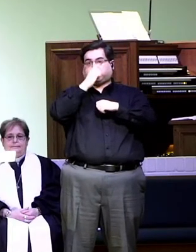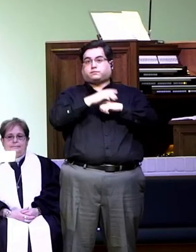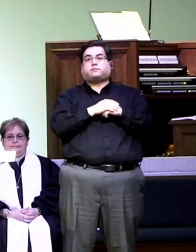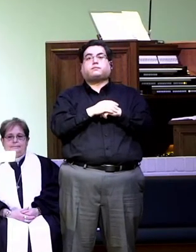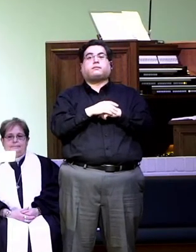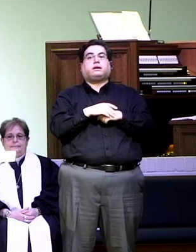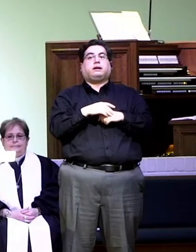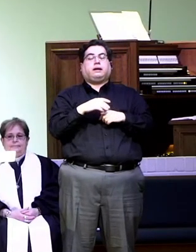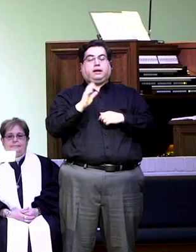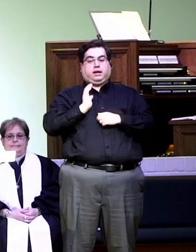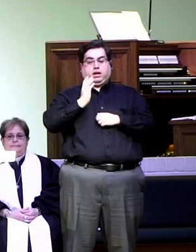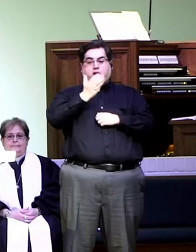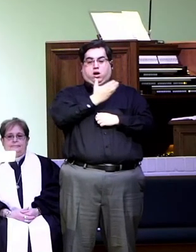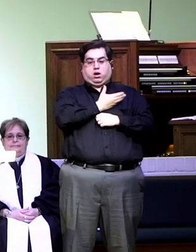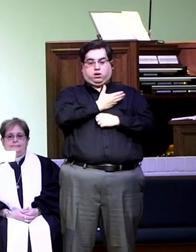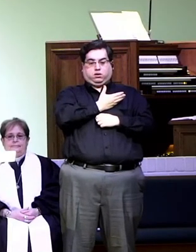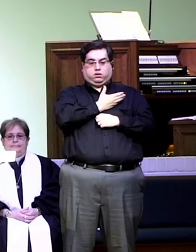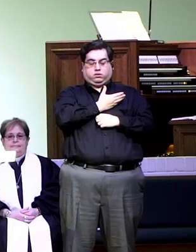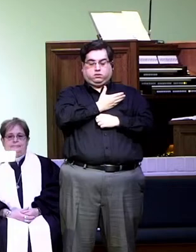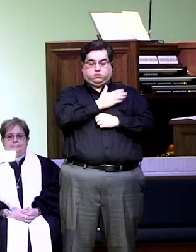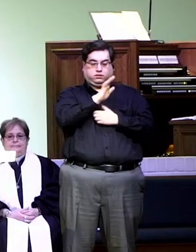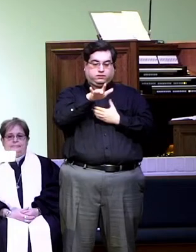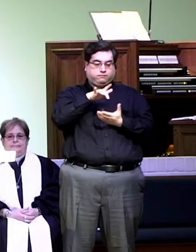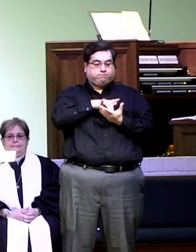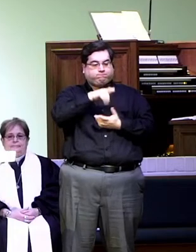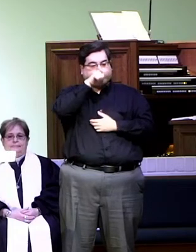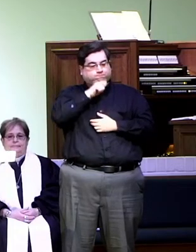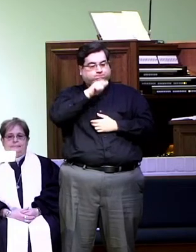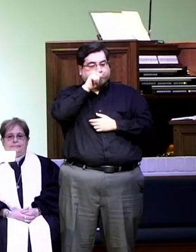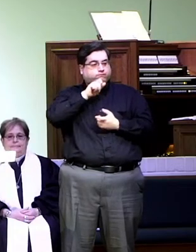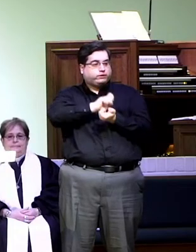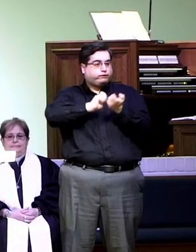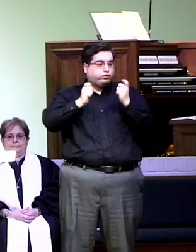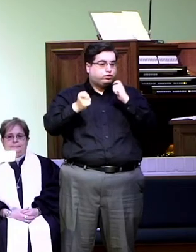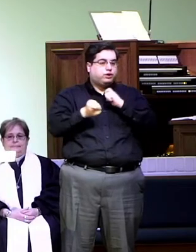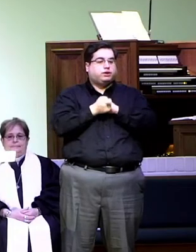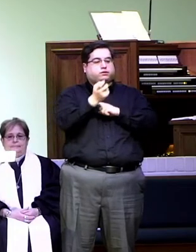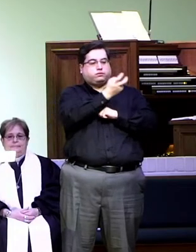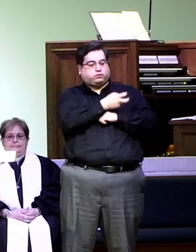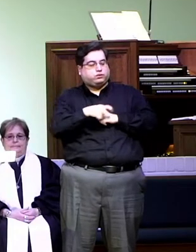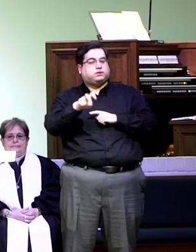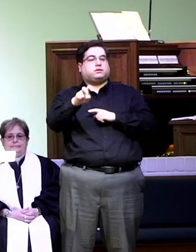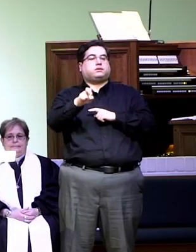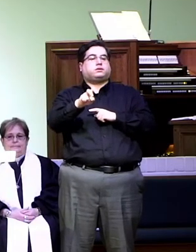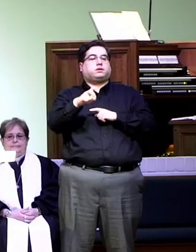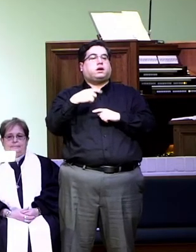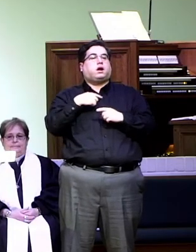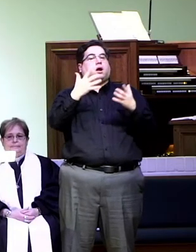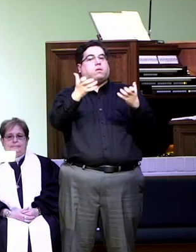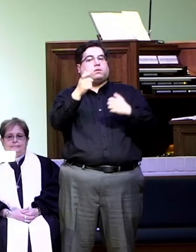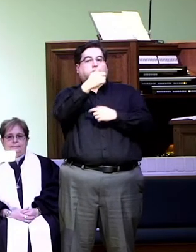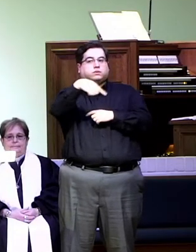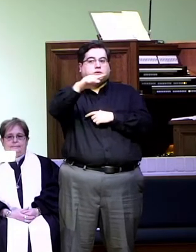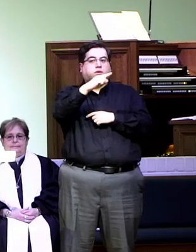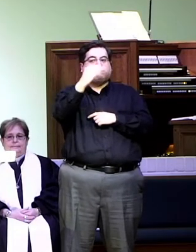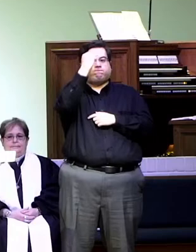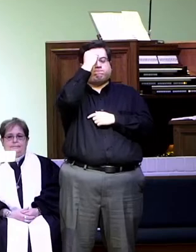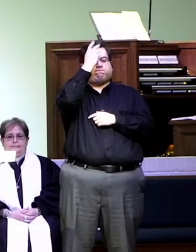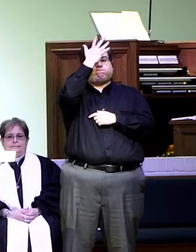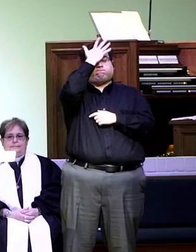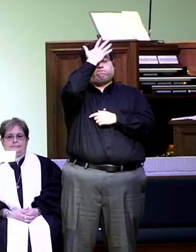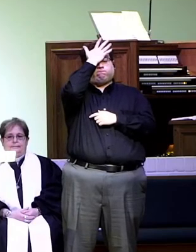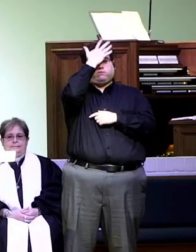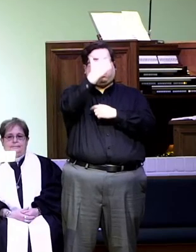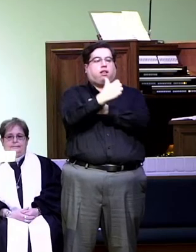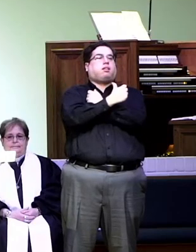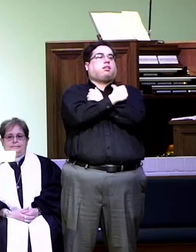And in our midst of change and transition, I want you to remember that